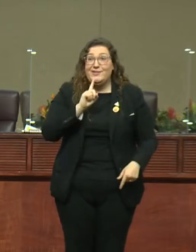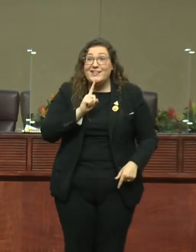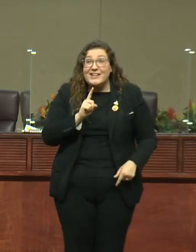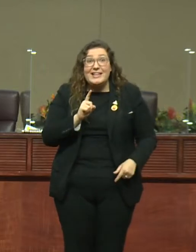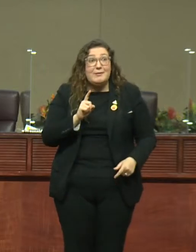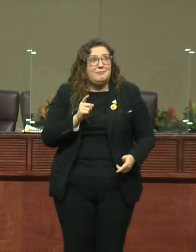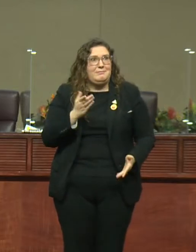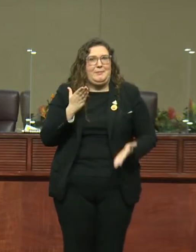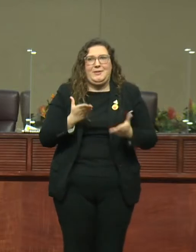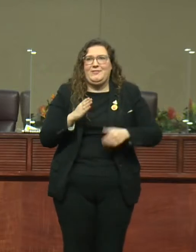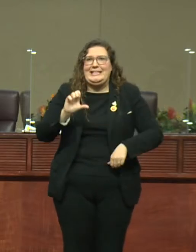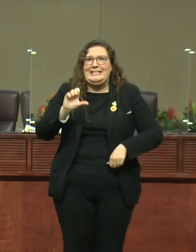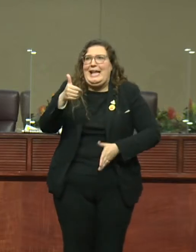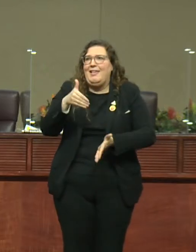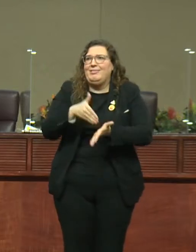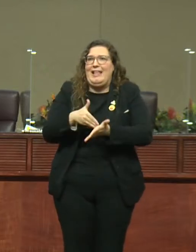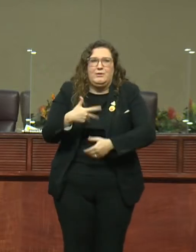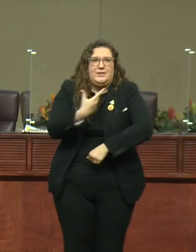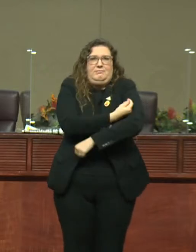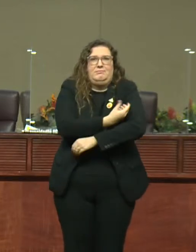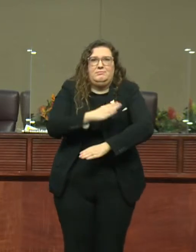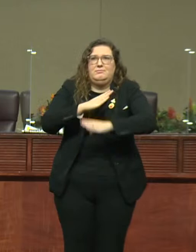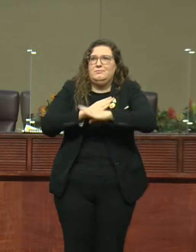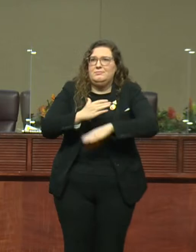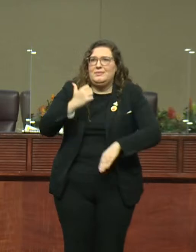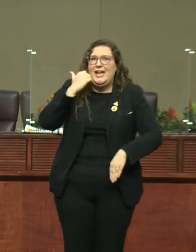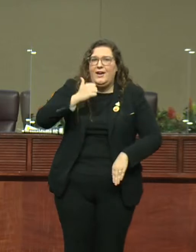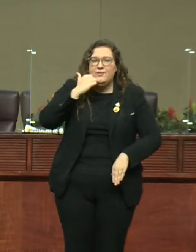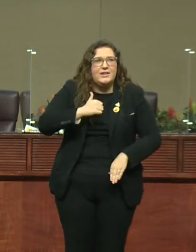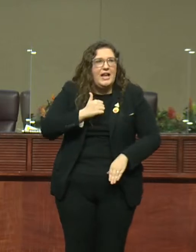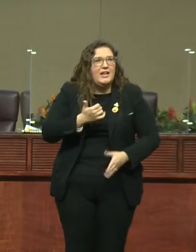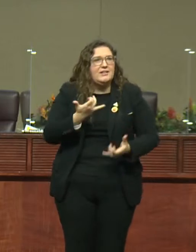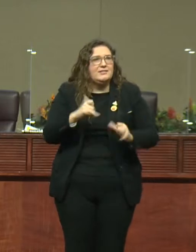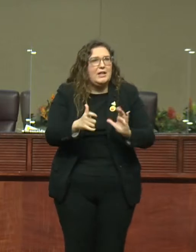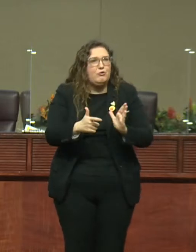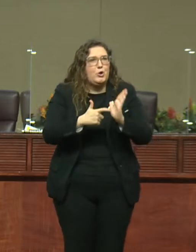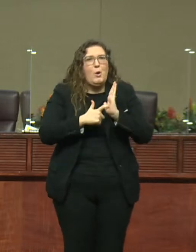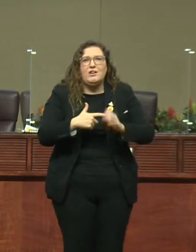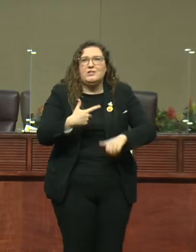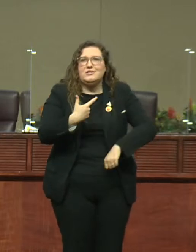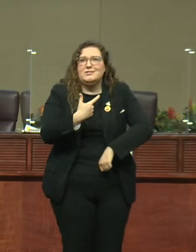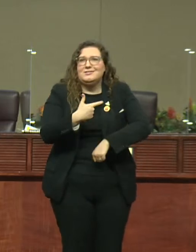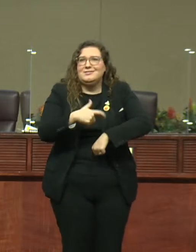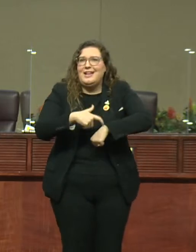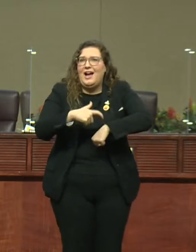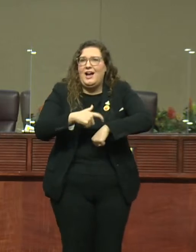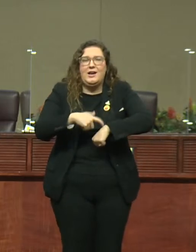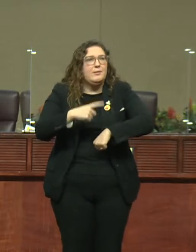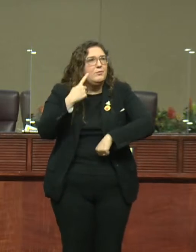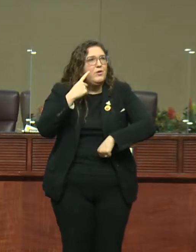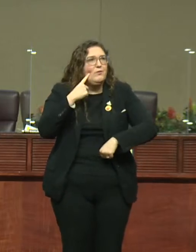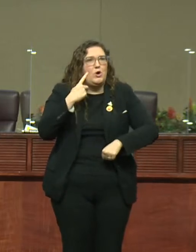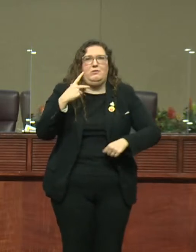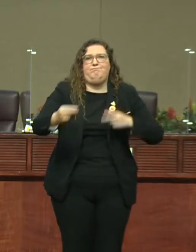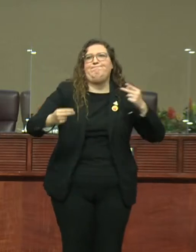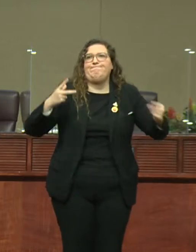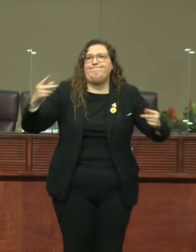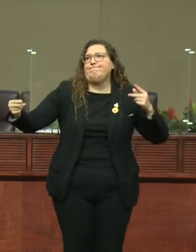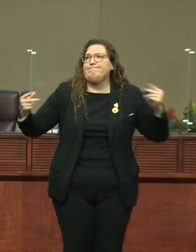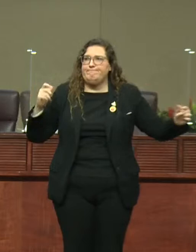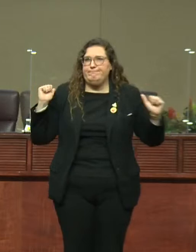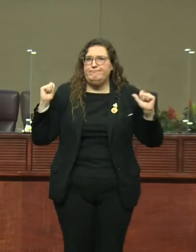per day. It's going to take some time to administer those vaccinations to our entire population. But